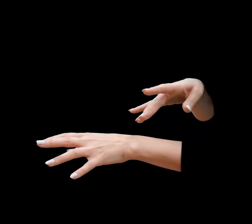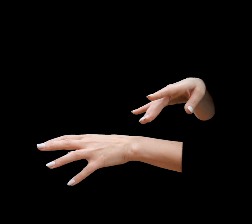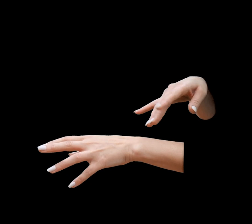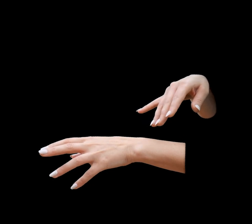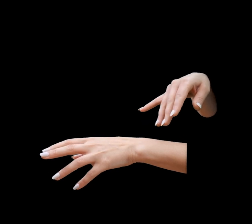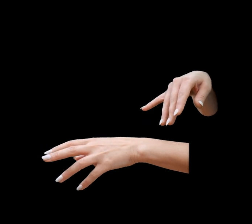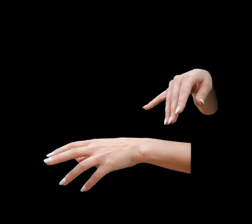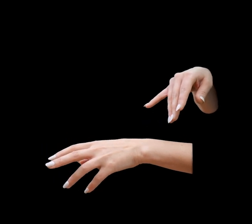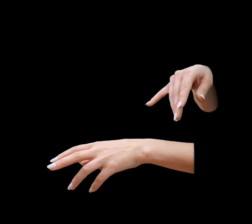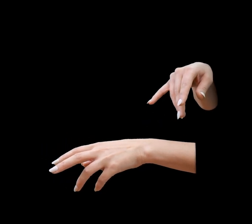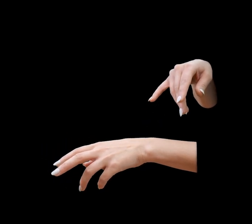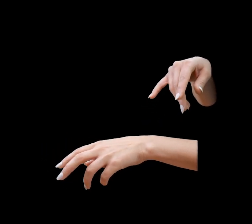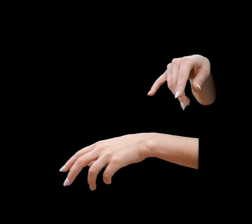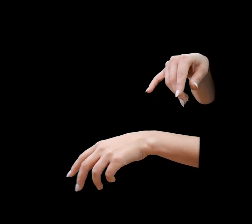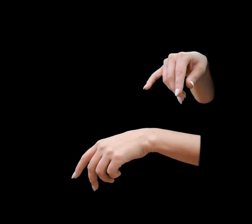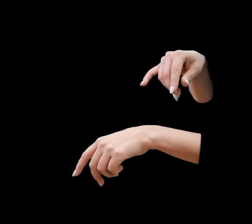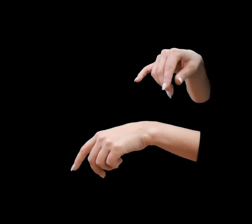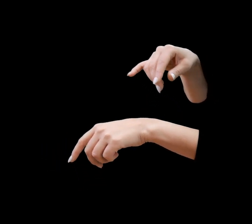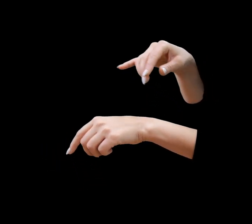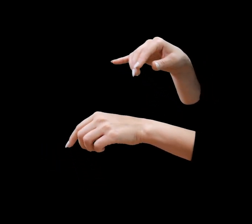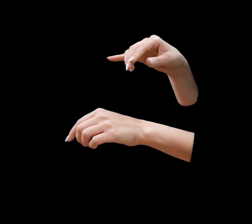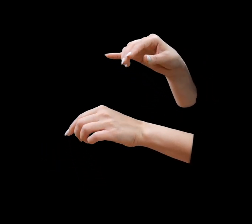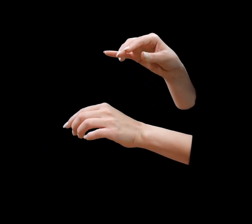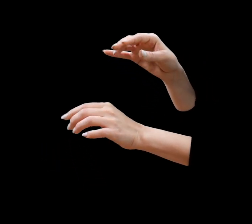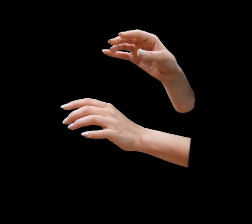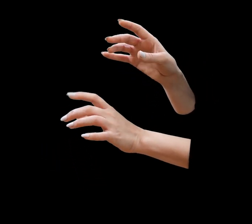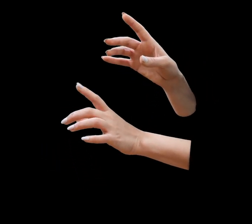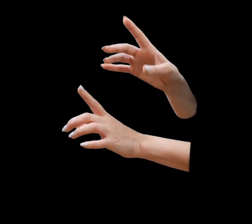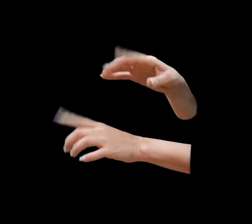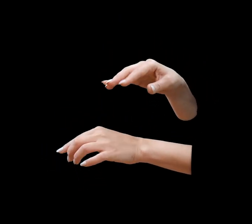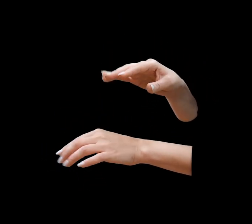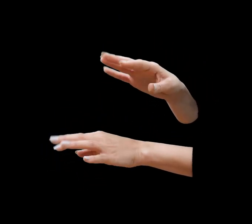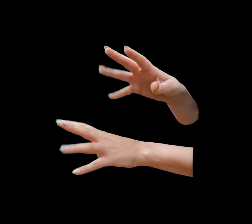I am...